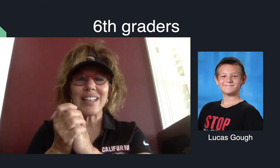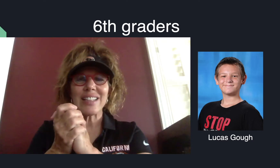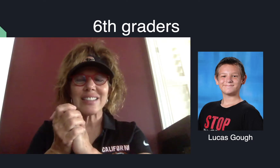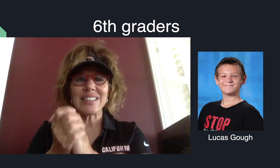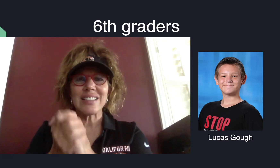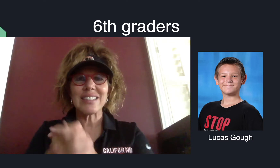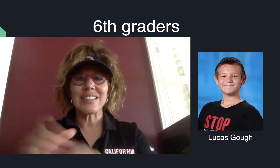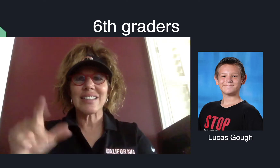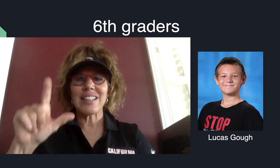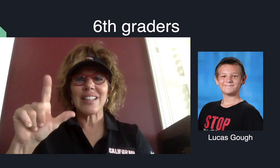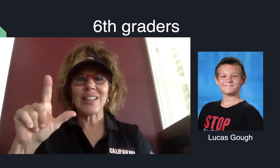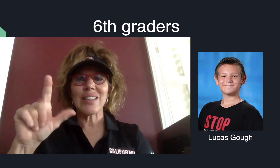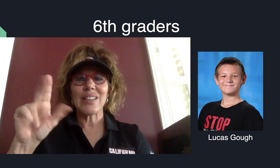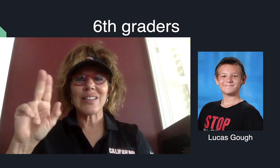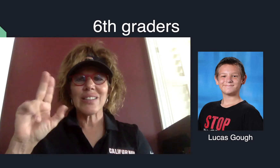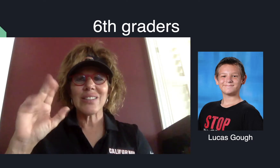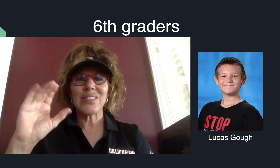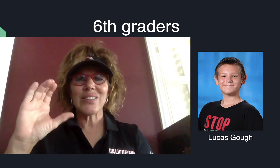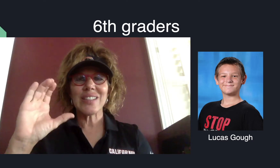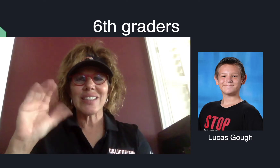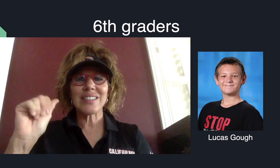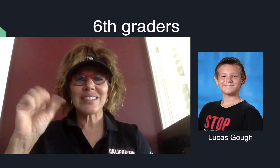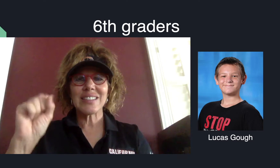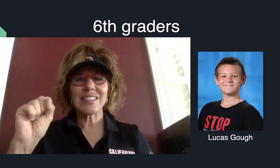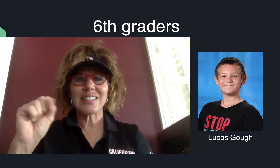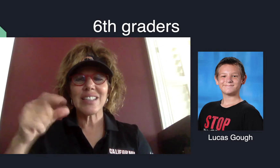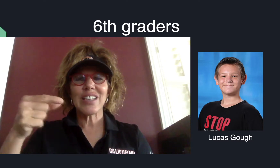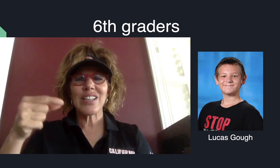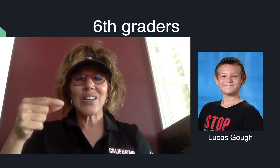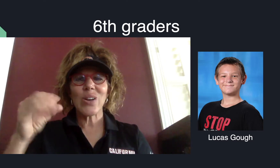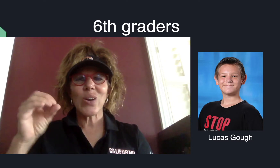This person, congratulations to